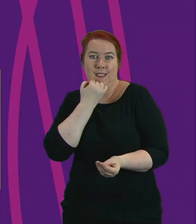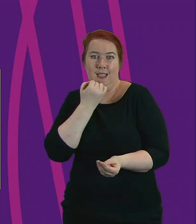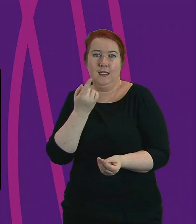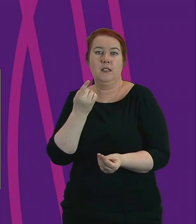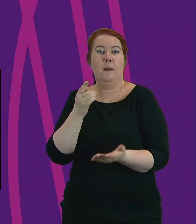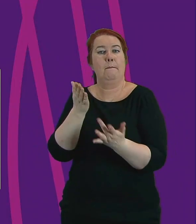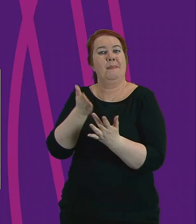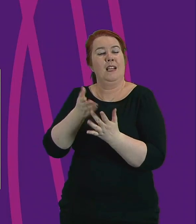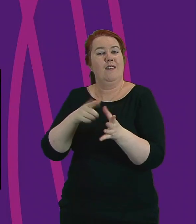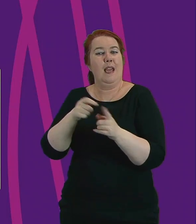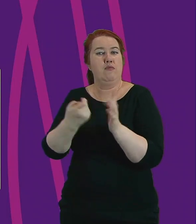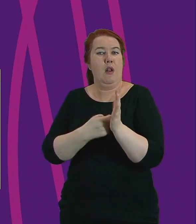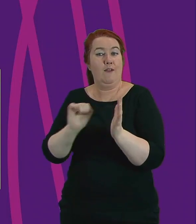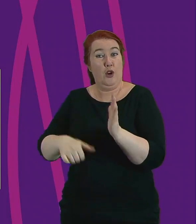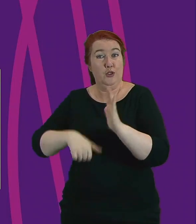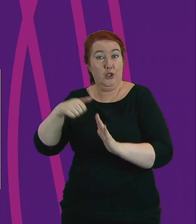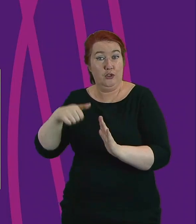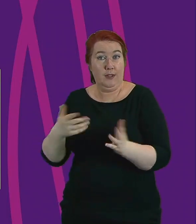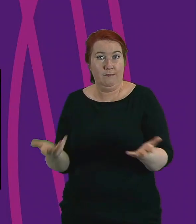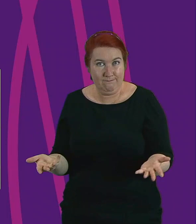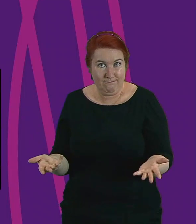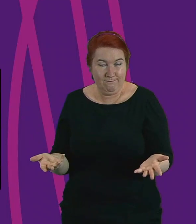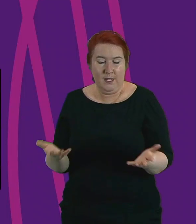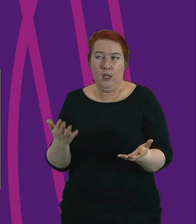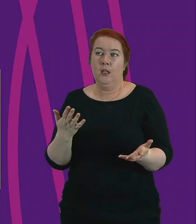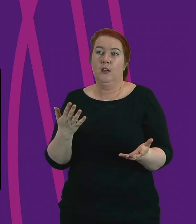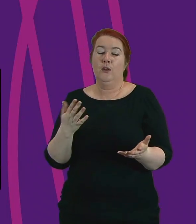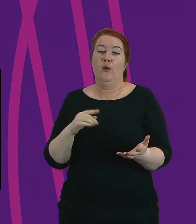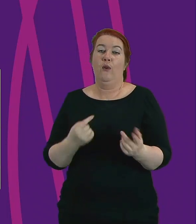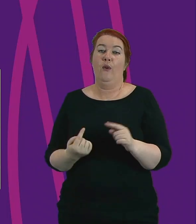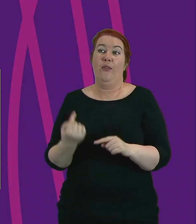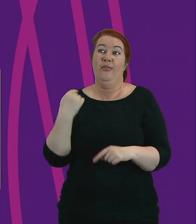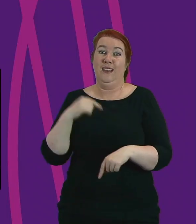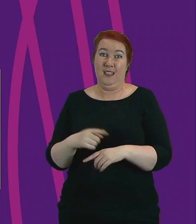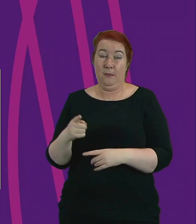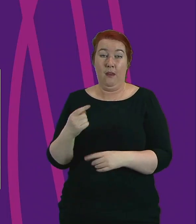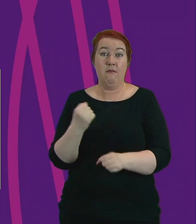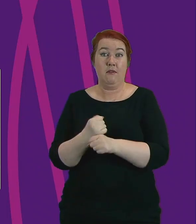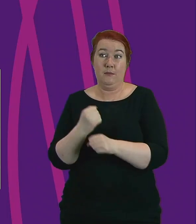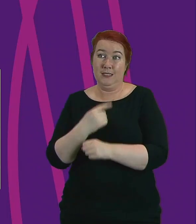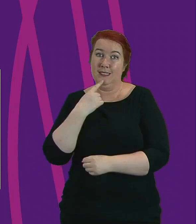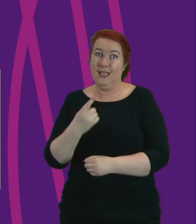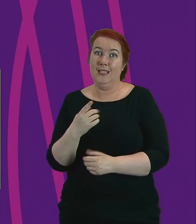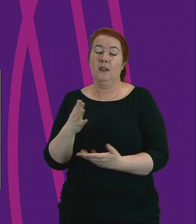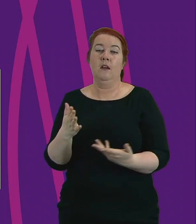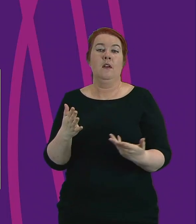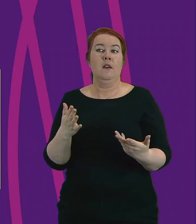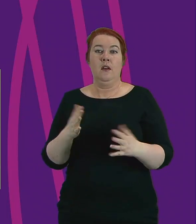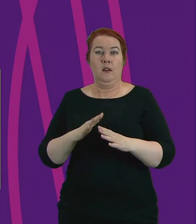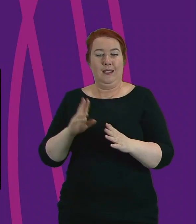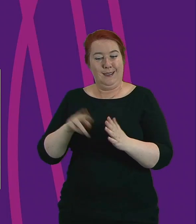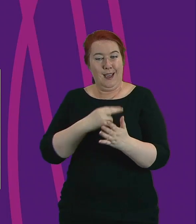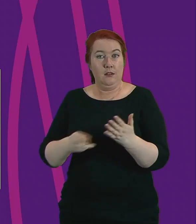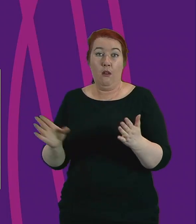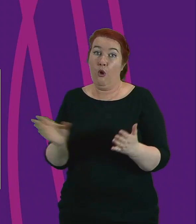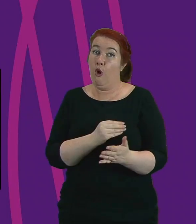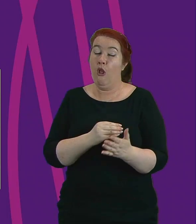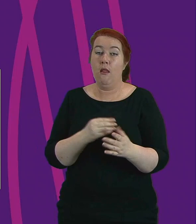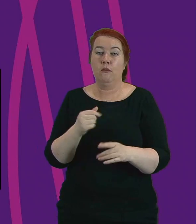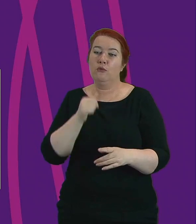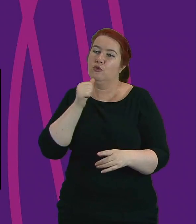of April. So, Presiding Officer, when the government cancelled all non-urgent operations, hers was the first number I called. I stressed to her that given